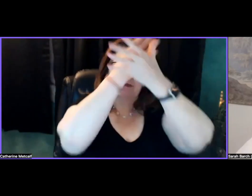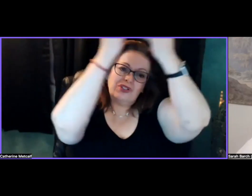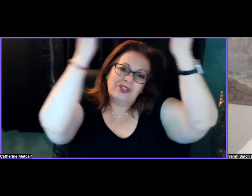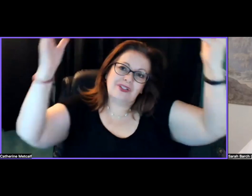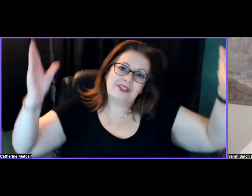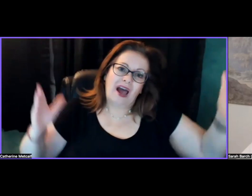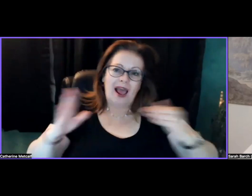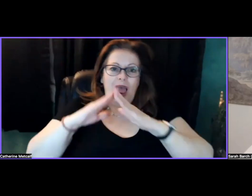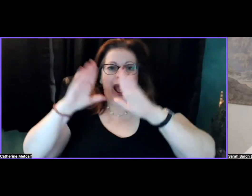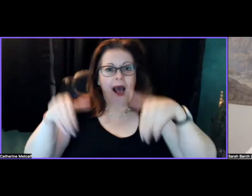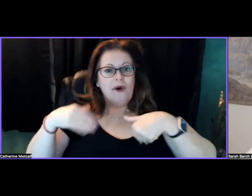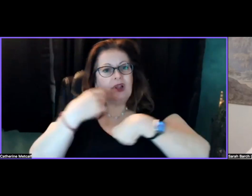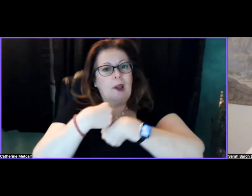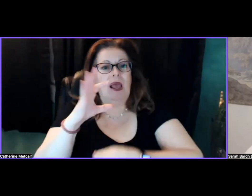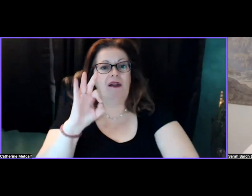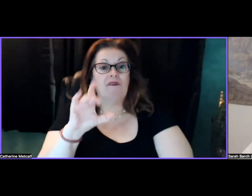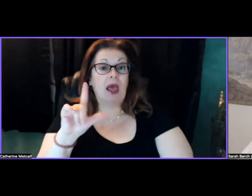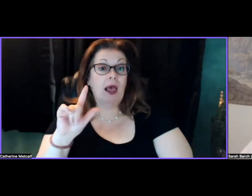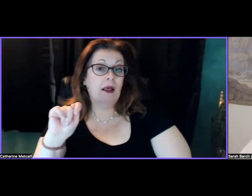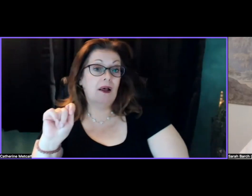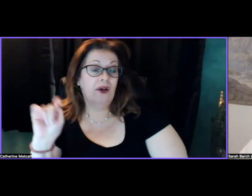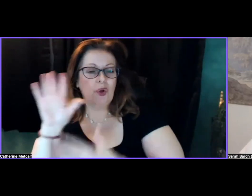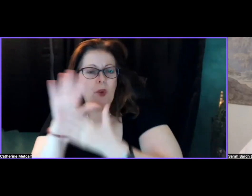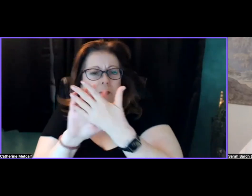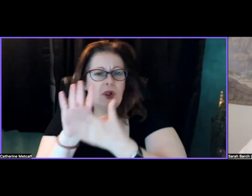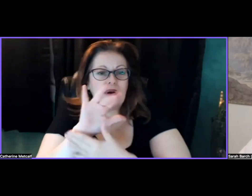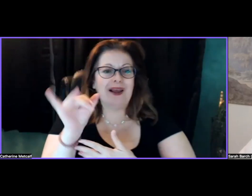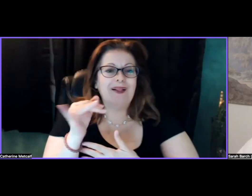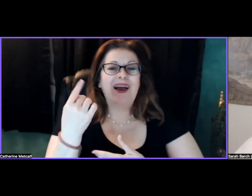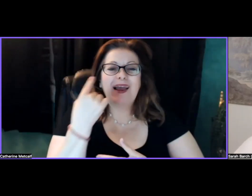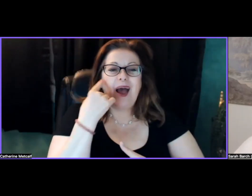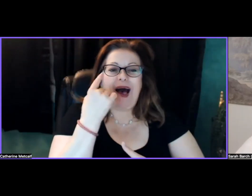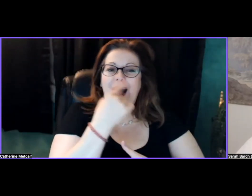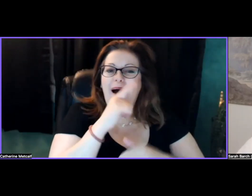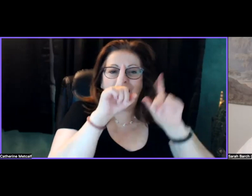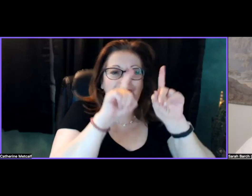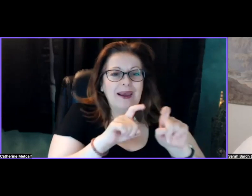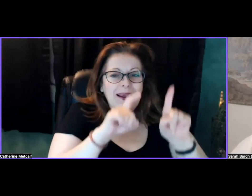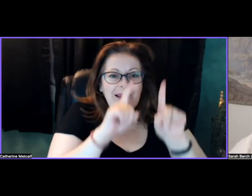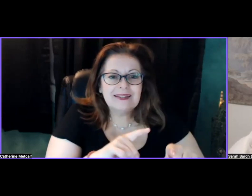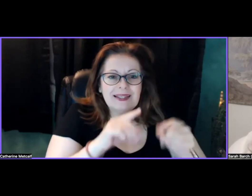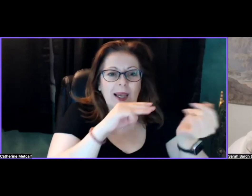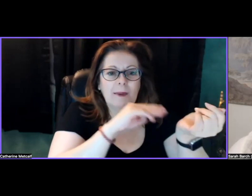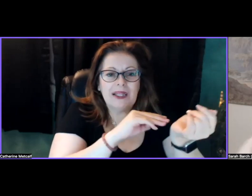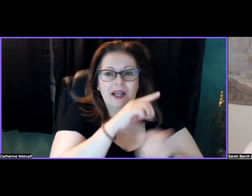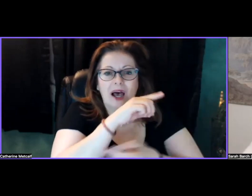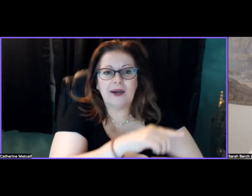They are blurry like the ones in the eye exams or the ants on the bottom of your